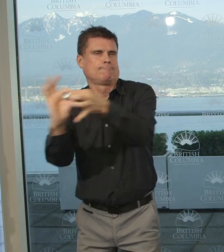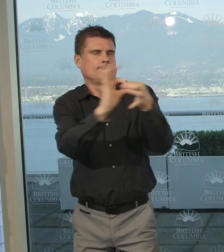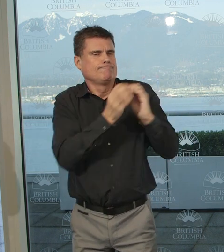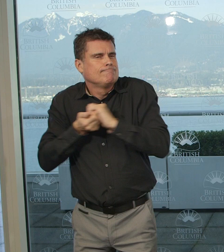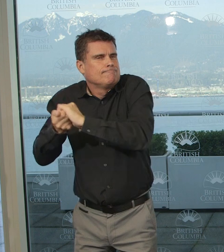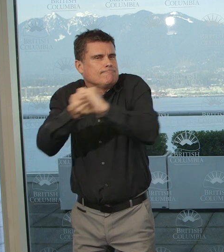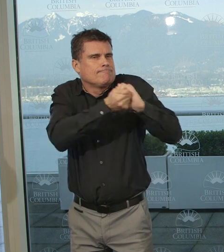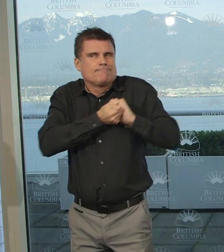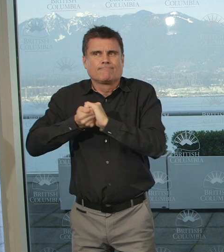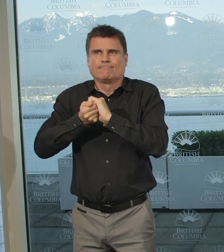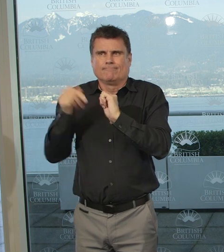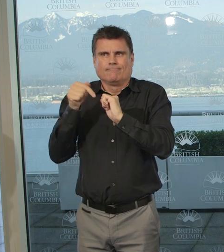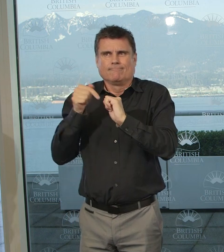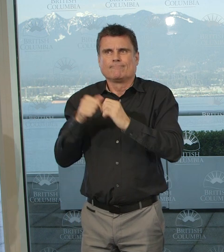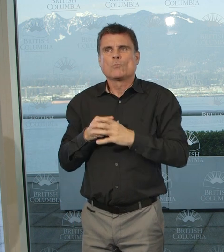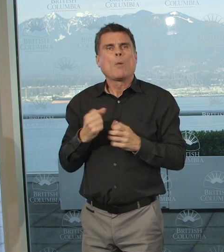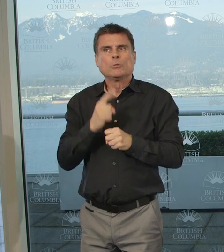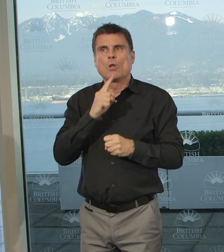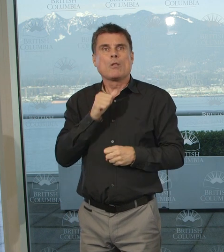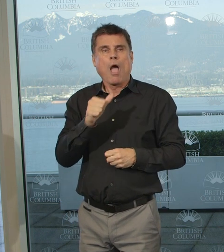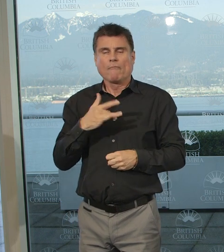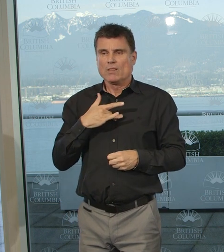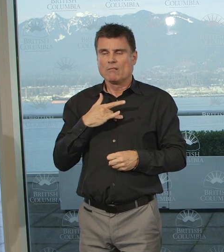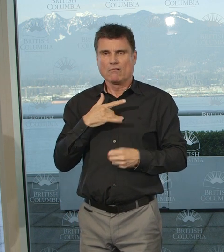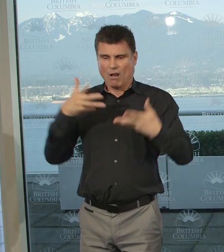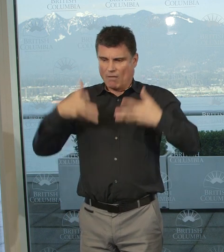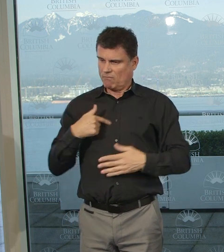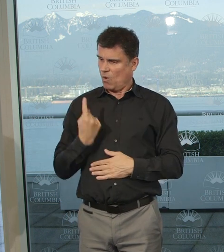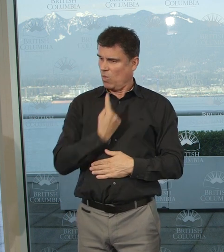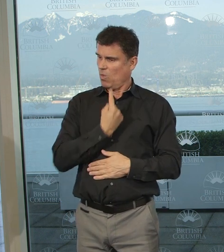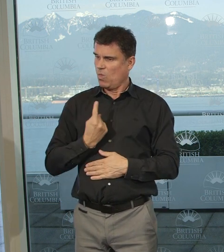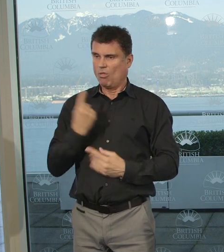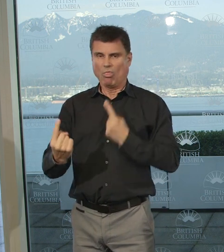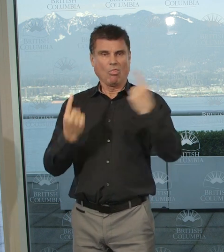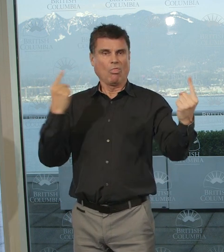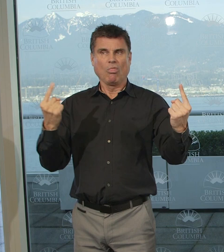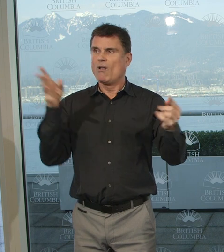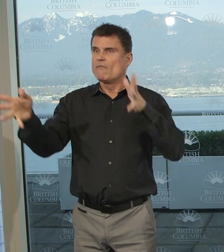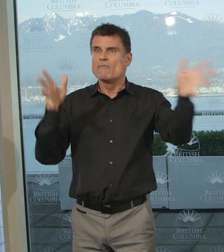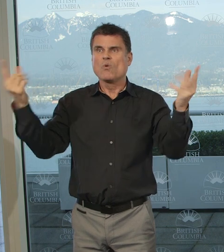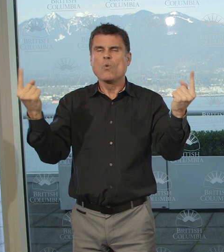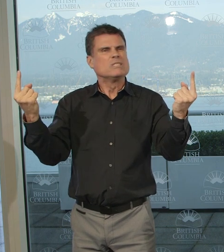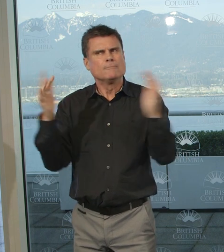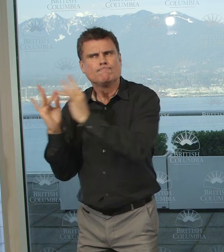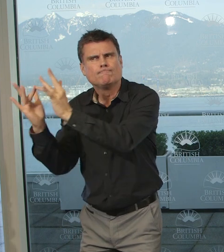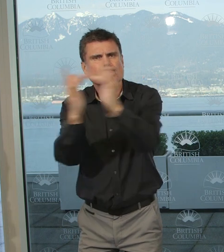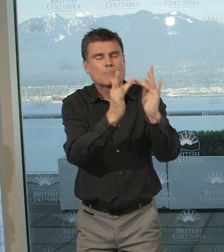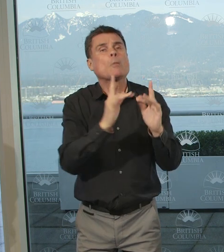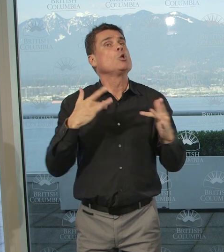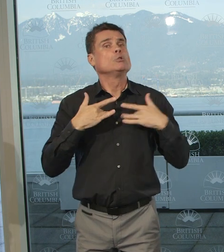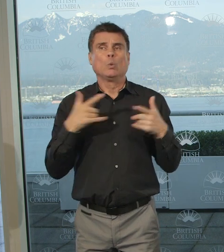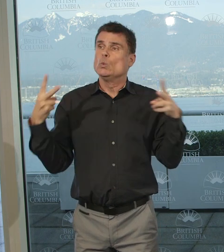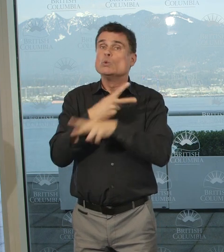not socially isolating our seniors, who are the most vulnerable to having severe illness, people who have underlying illnesses, people